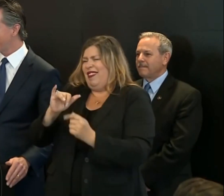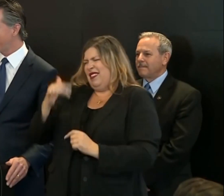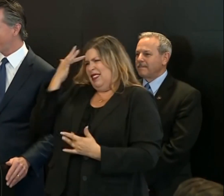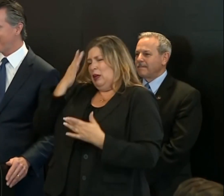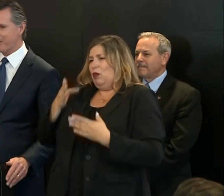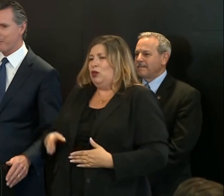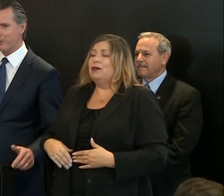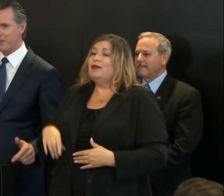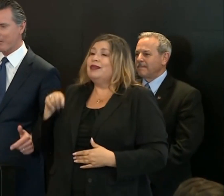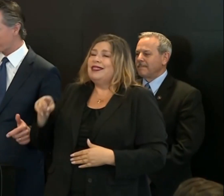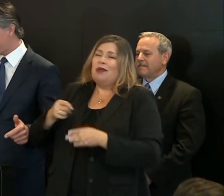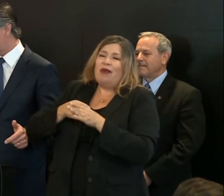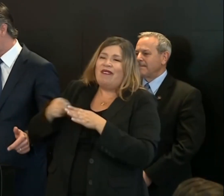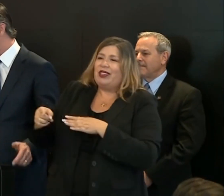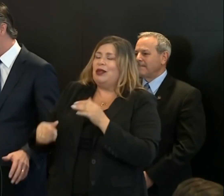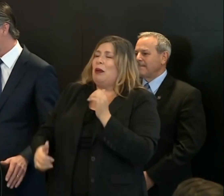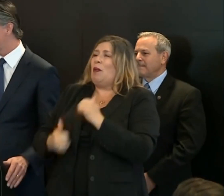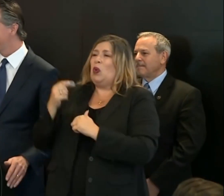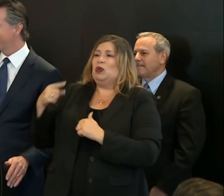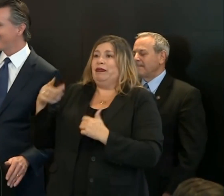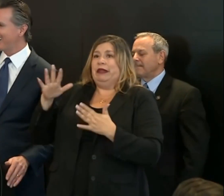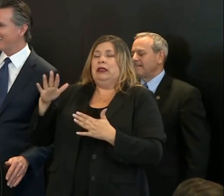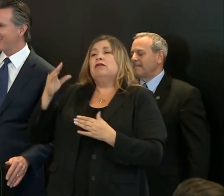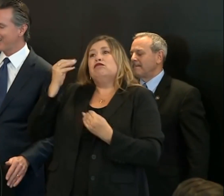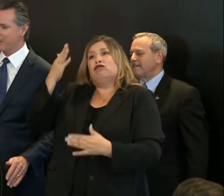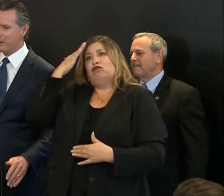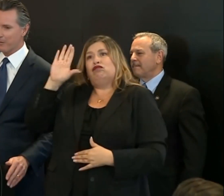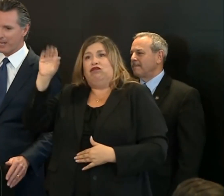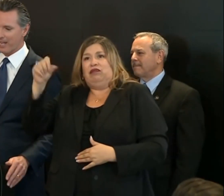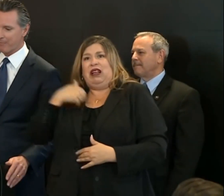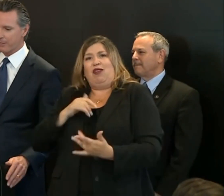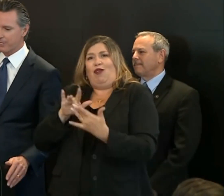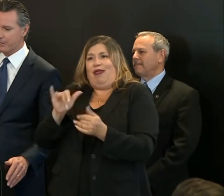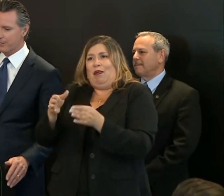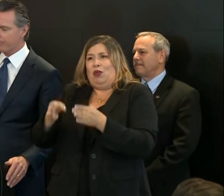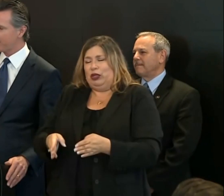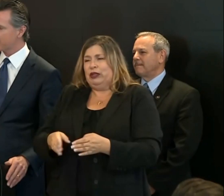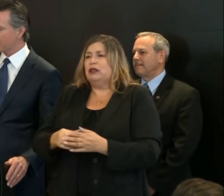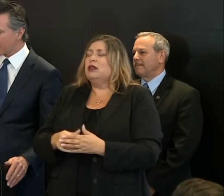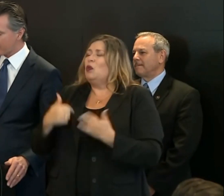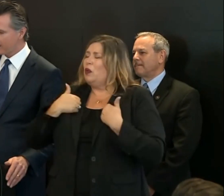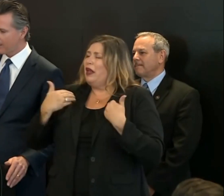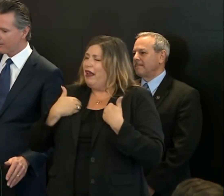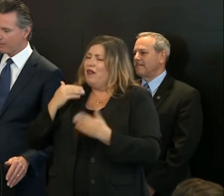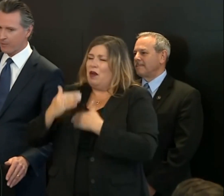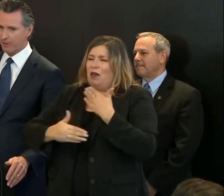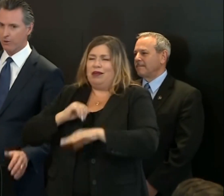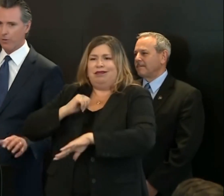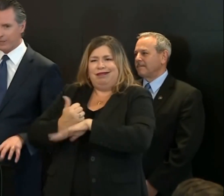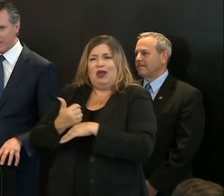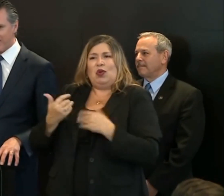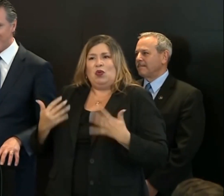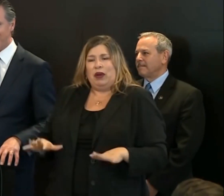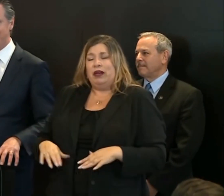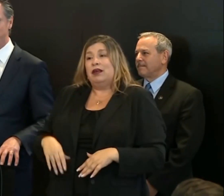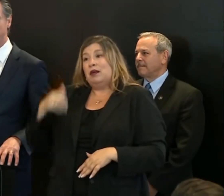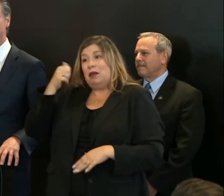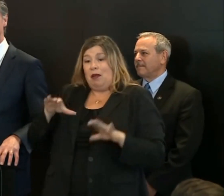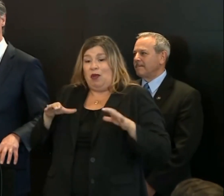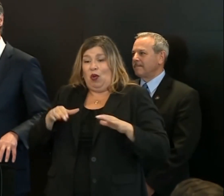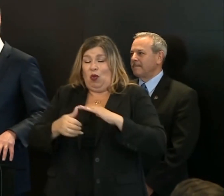professionals, and most of them are self-identifying, and we have procedures in place. And again, remember,